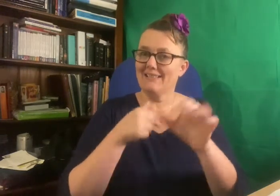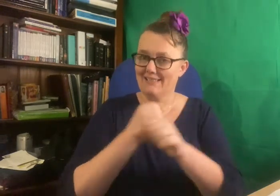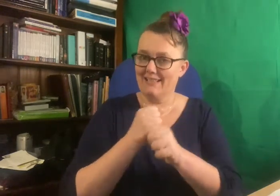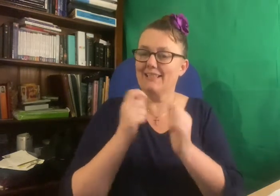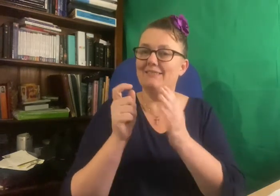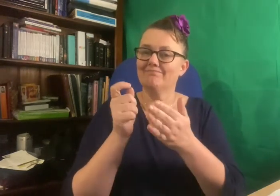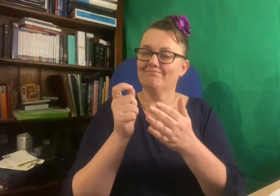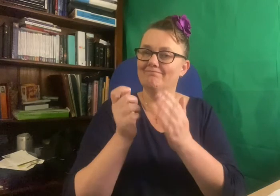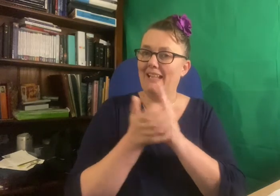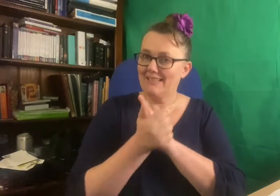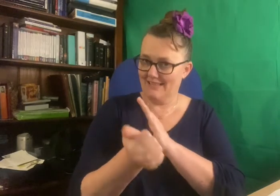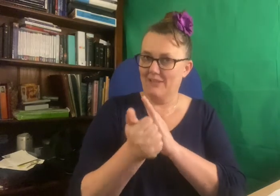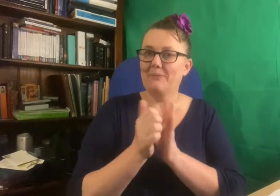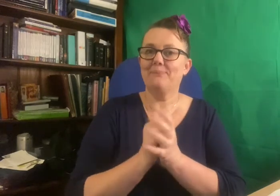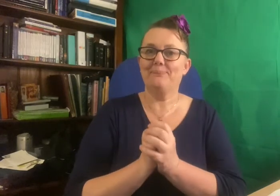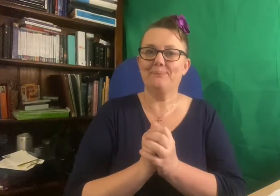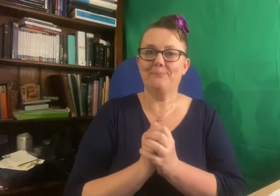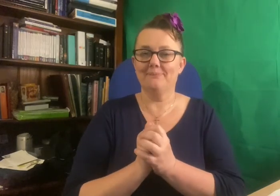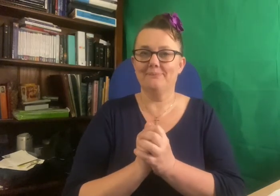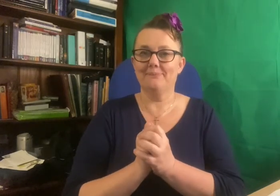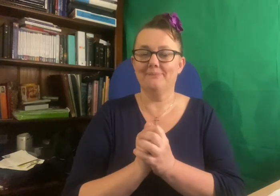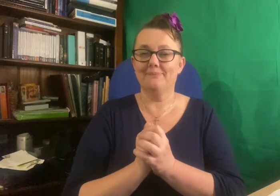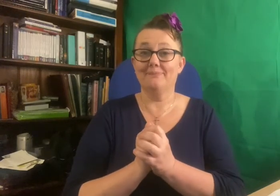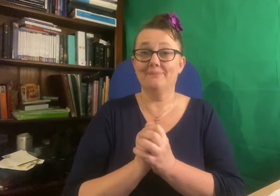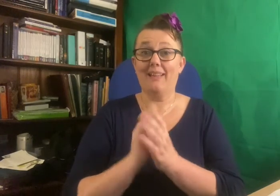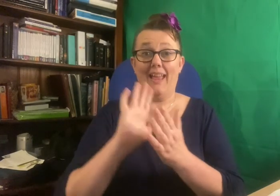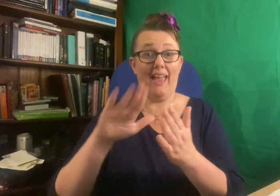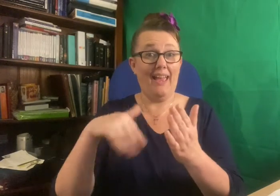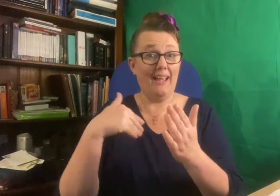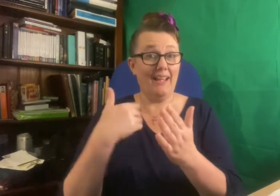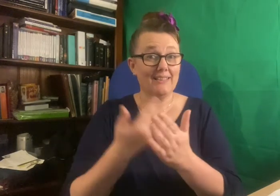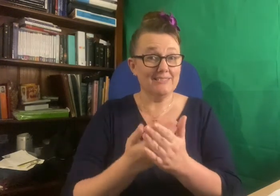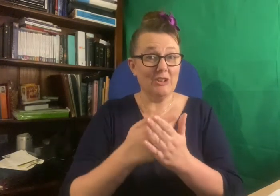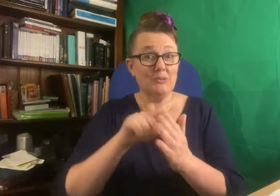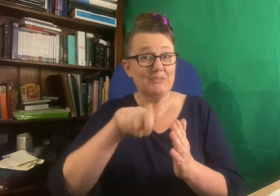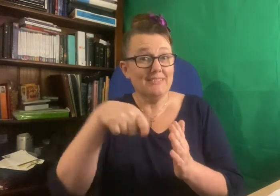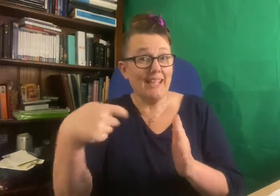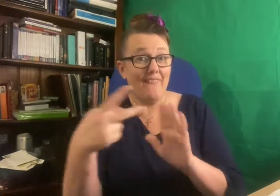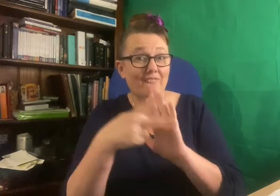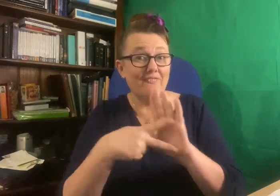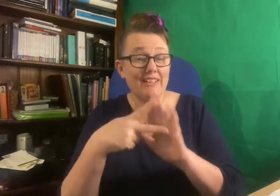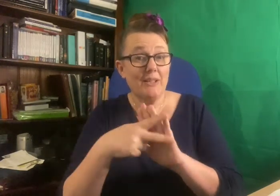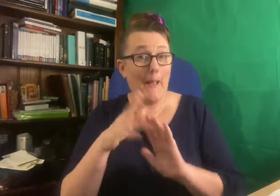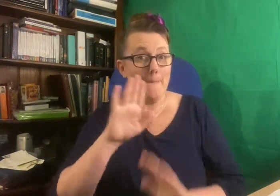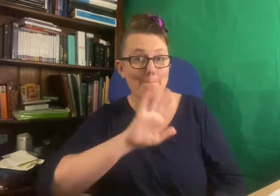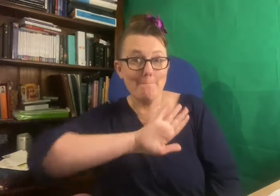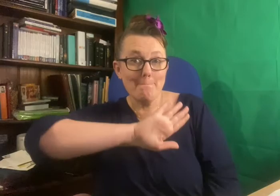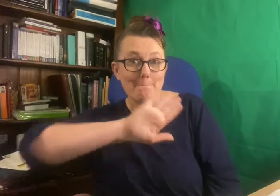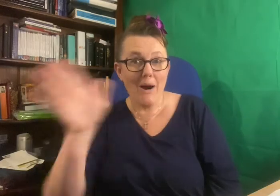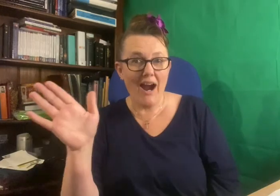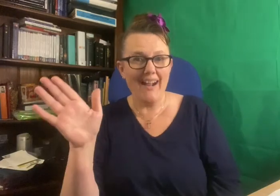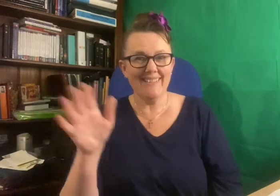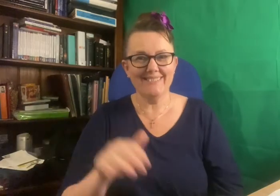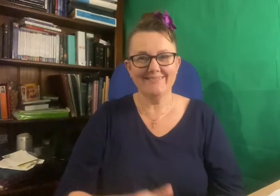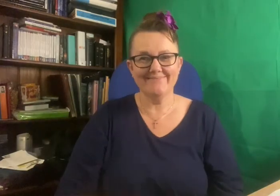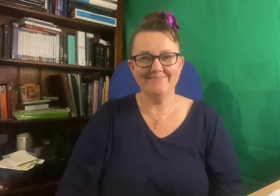shading techniques. Until next video, see ya!